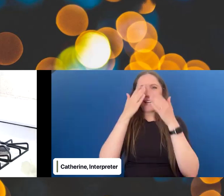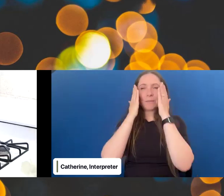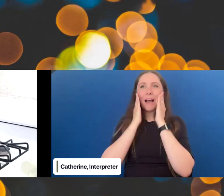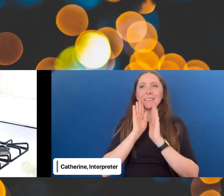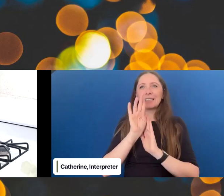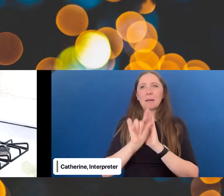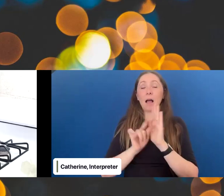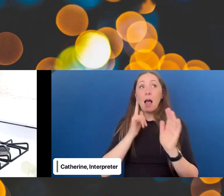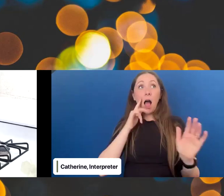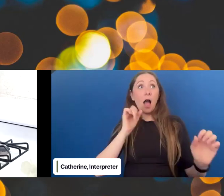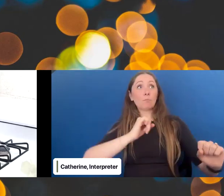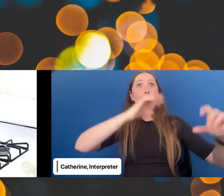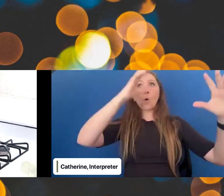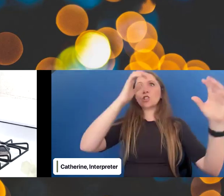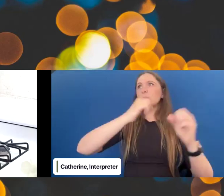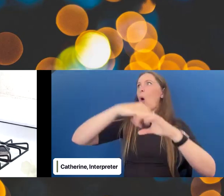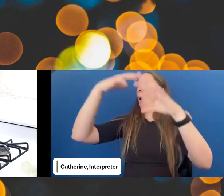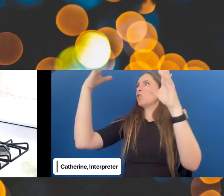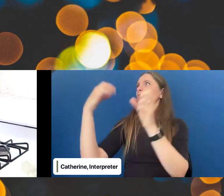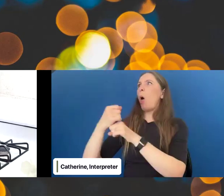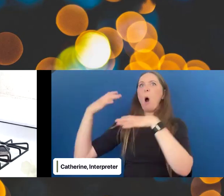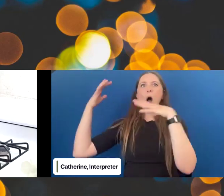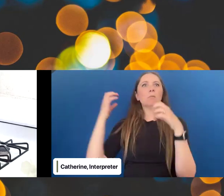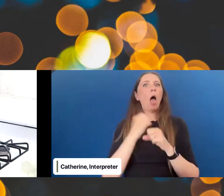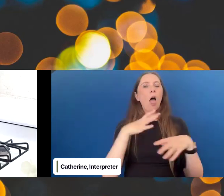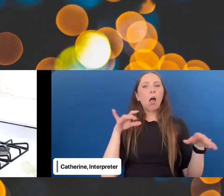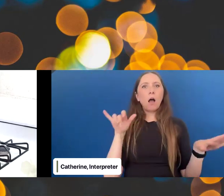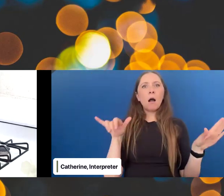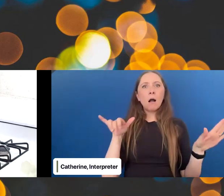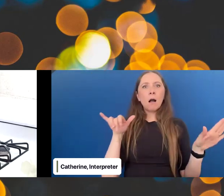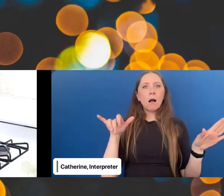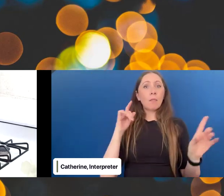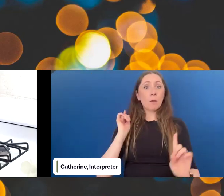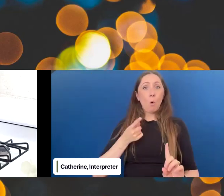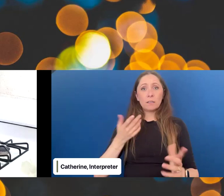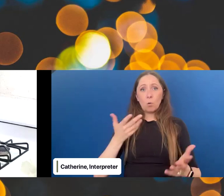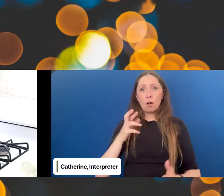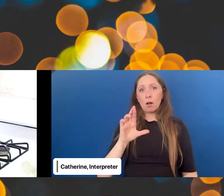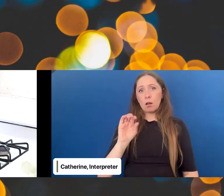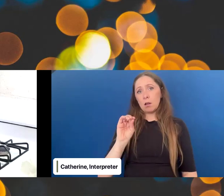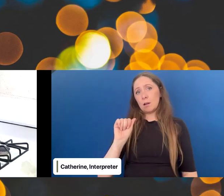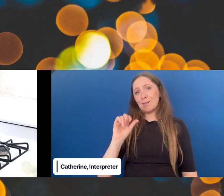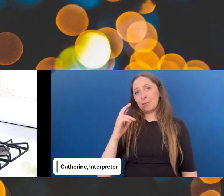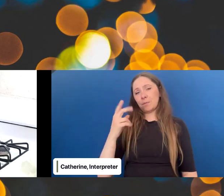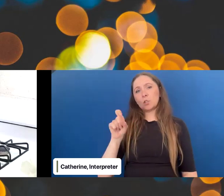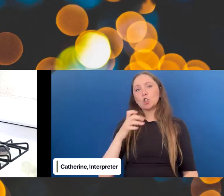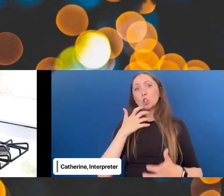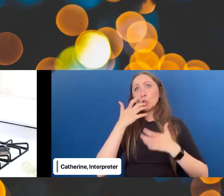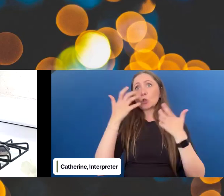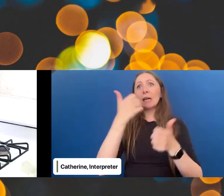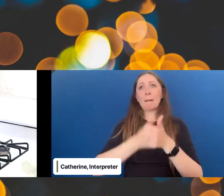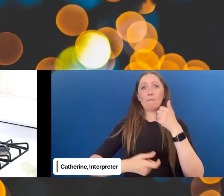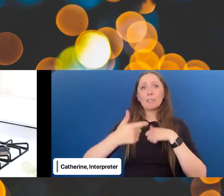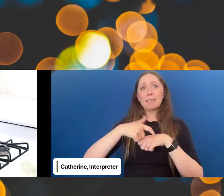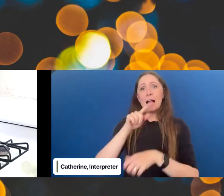God, explosions. Because the whole point was that Roach was supposed to scream each time Zhang